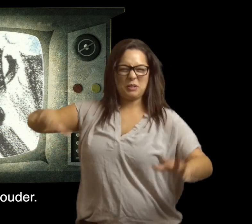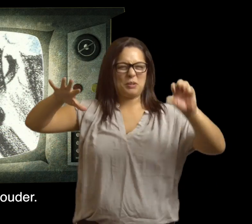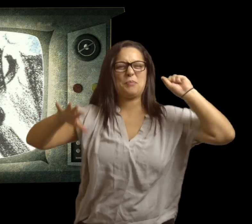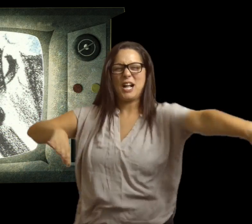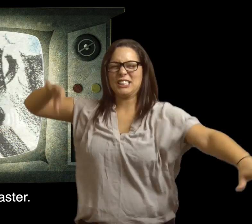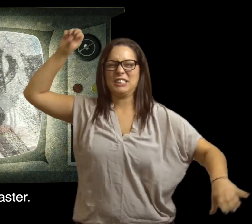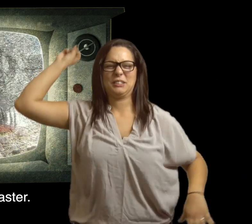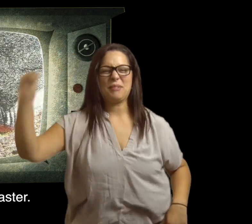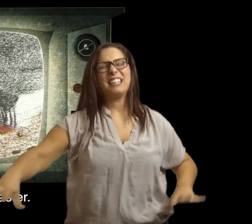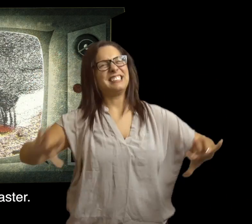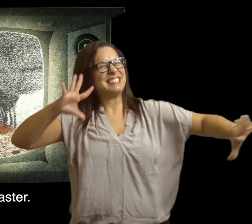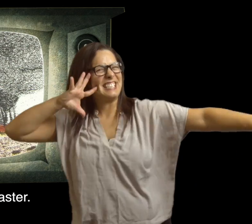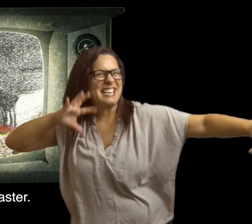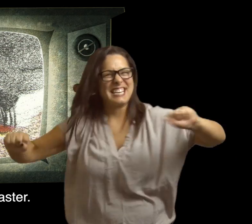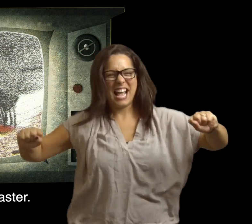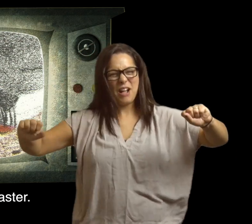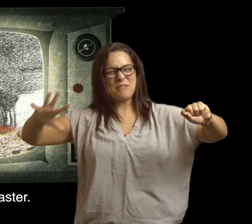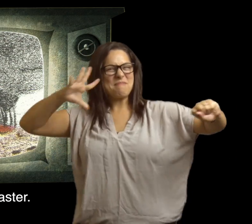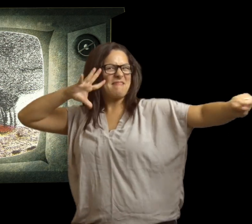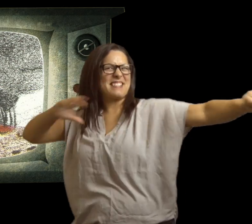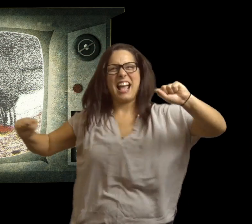louder! Faster and faster!